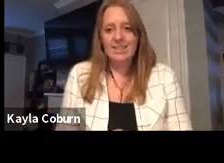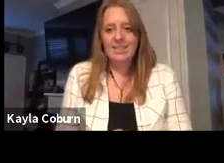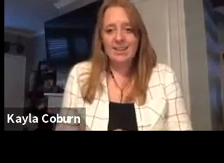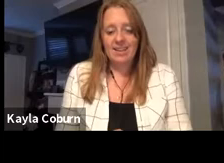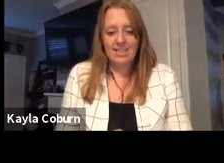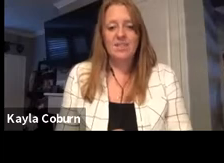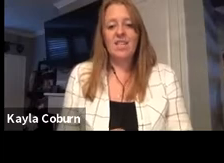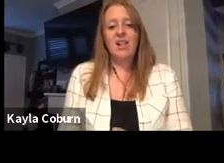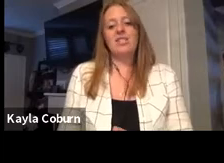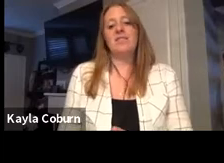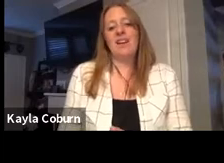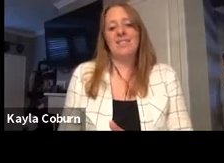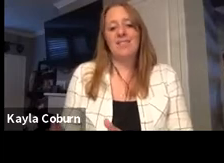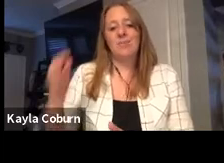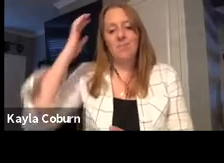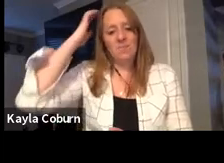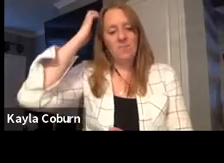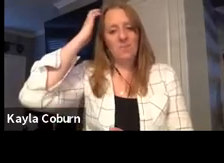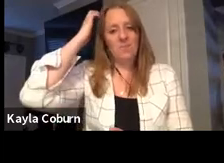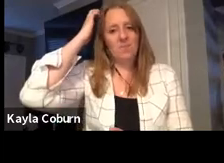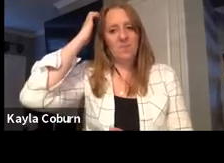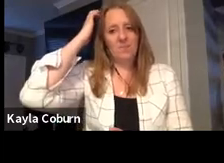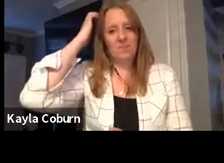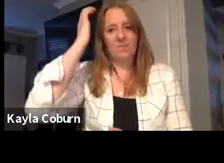his assistive technology device.